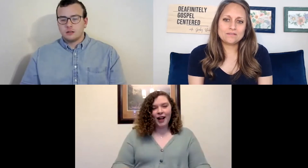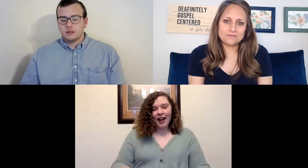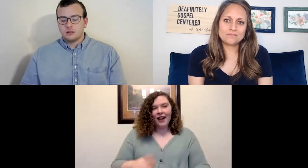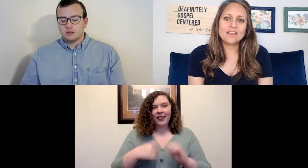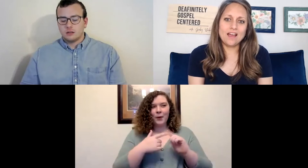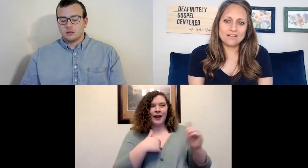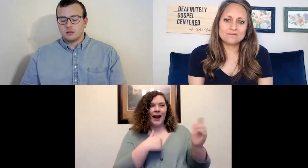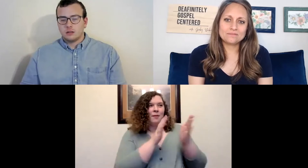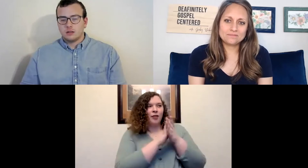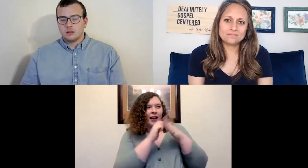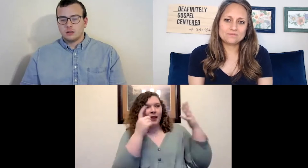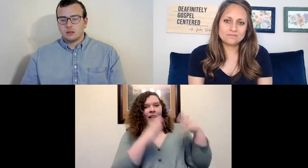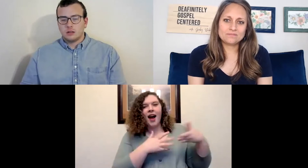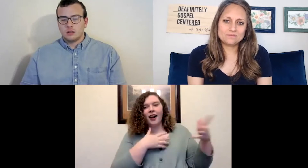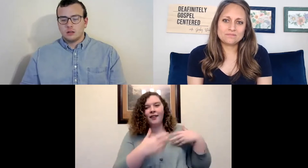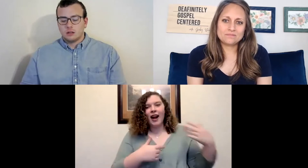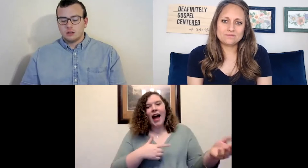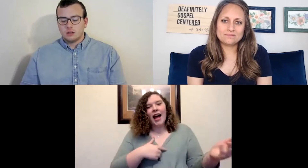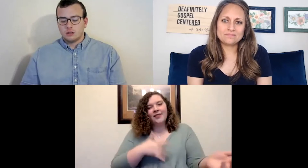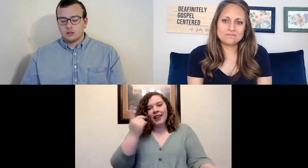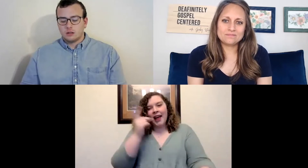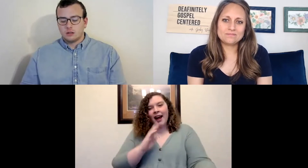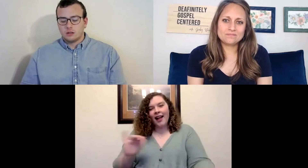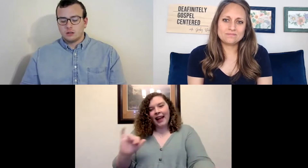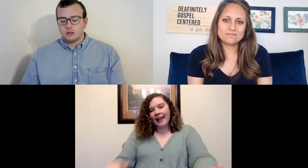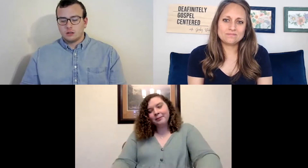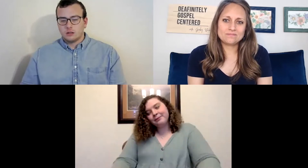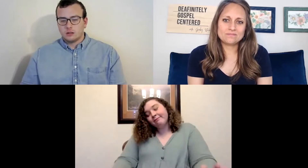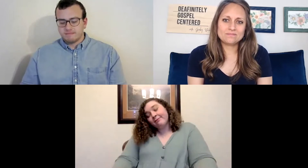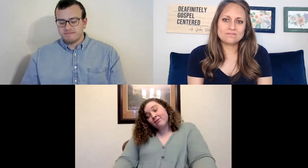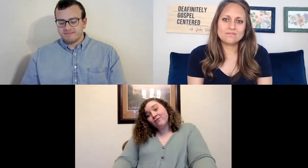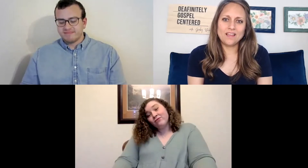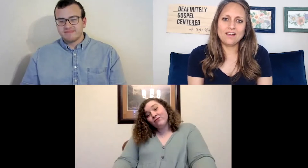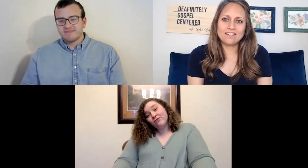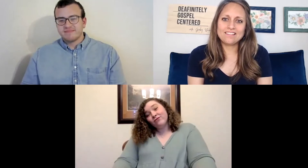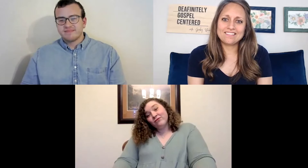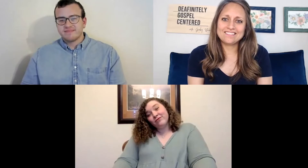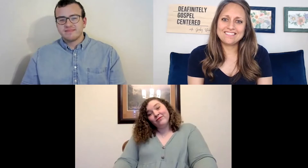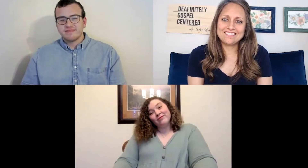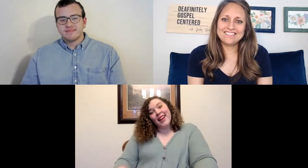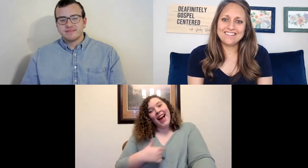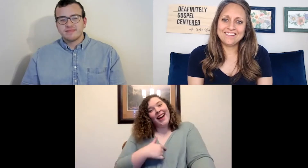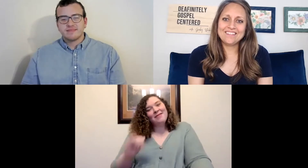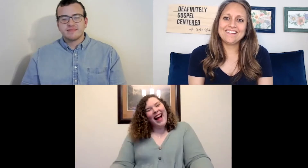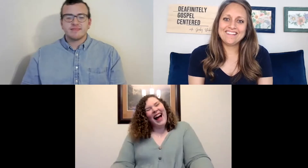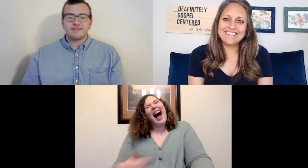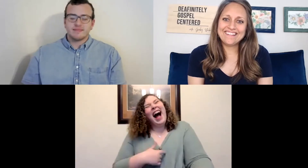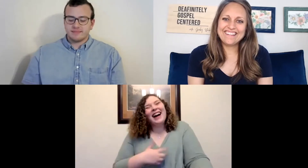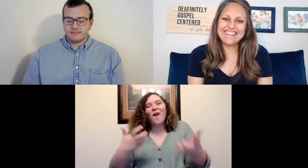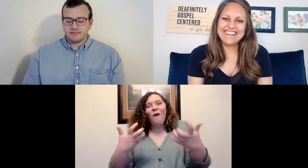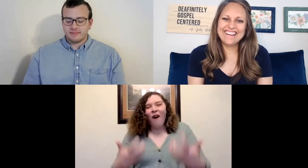hold a grudge, give him the silent treatment, whatever. And then when I'm praying with God, I feel God is looking at me being like,